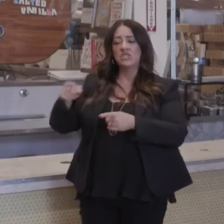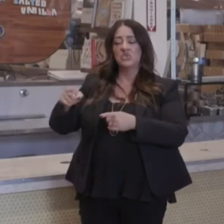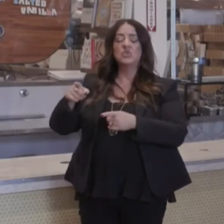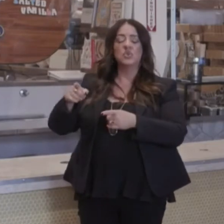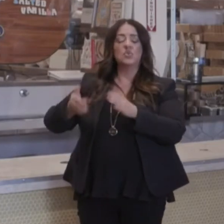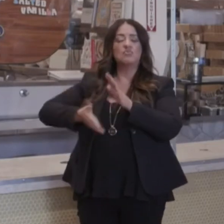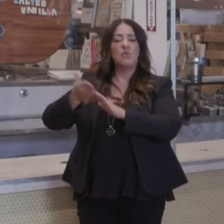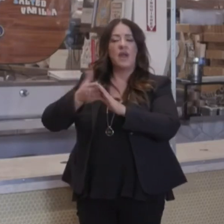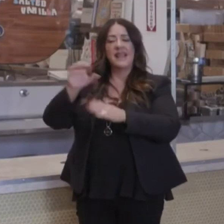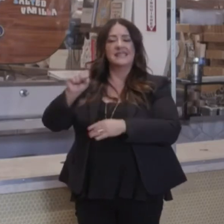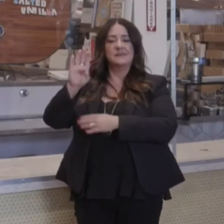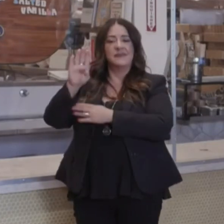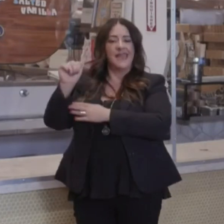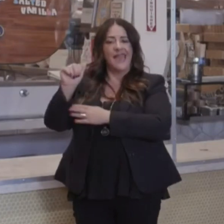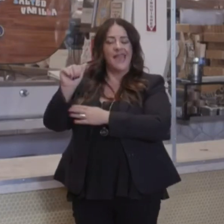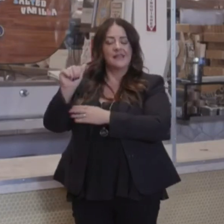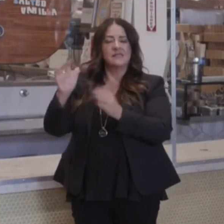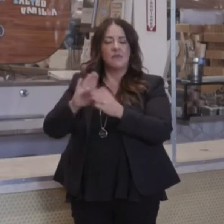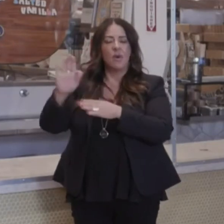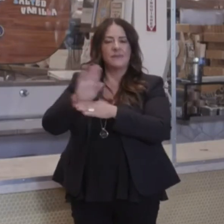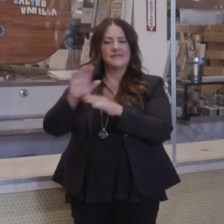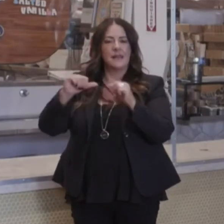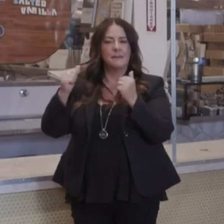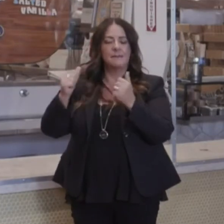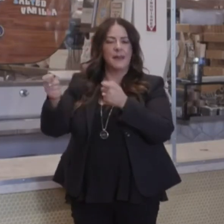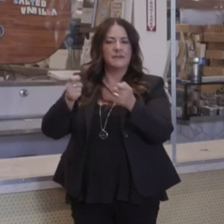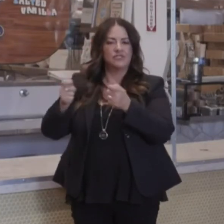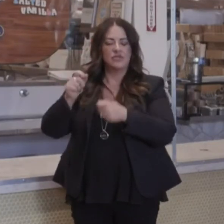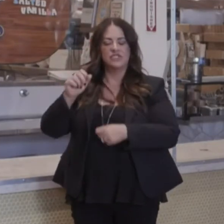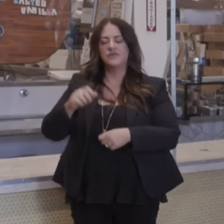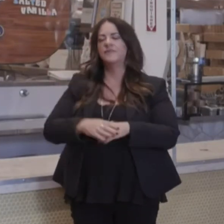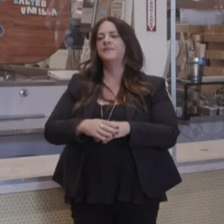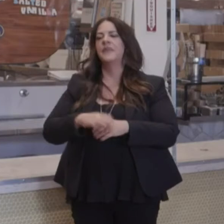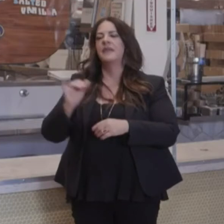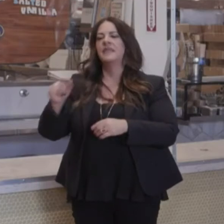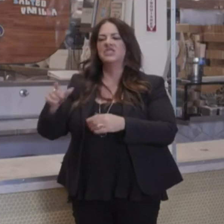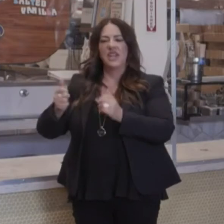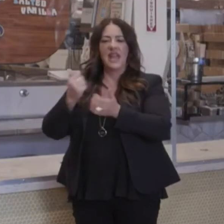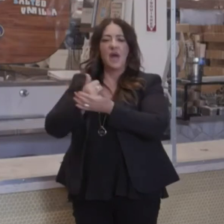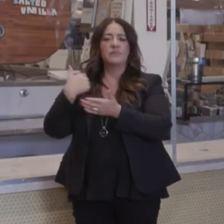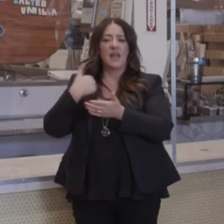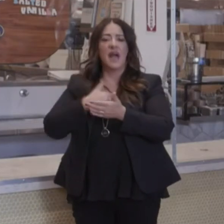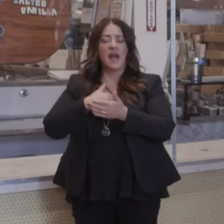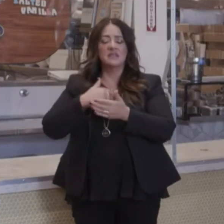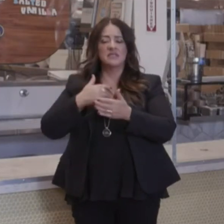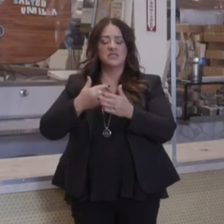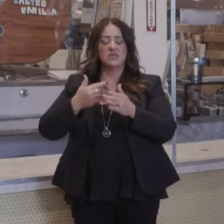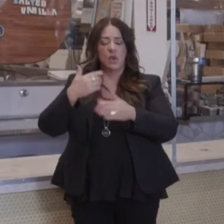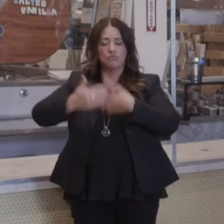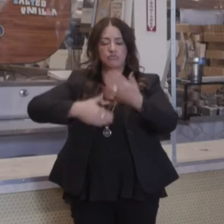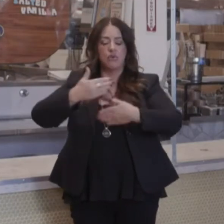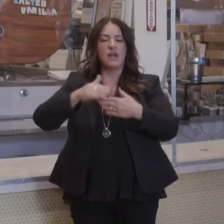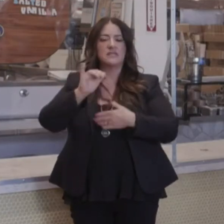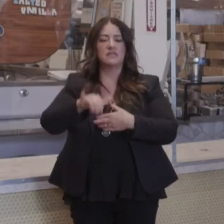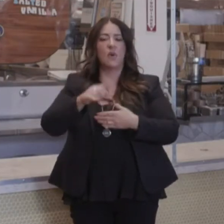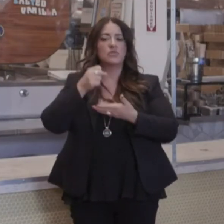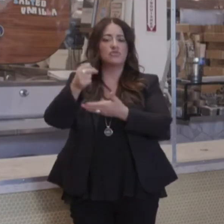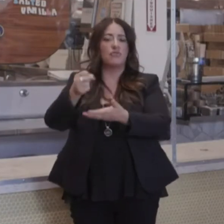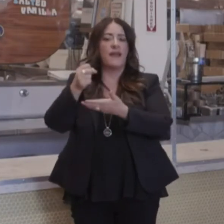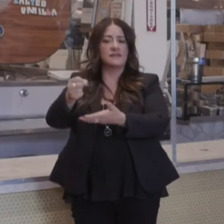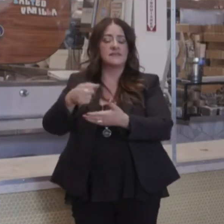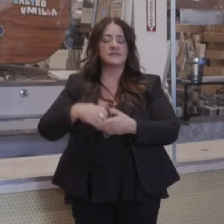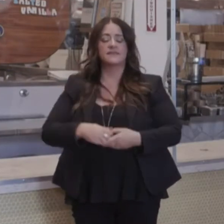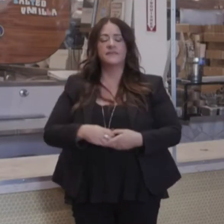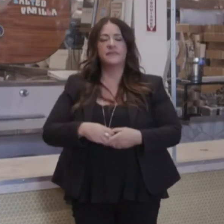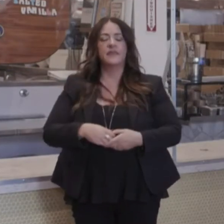She helped design this system in distribution and allocation. And I think the reason the Assembly and Senate wanted